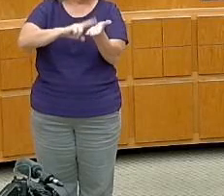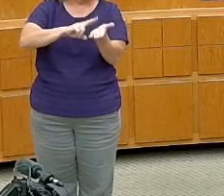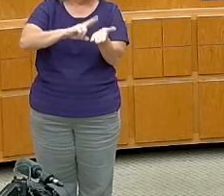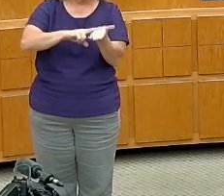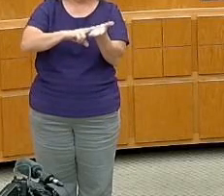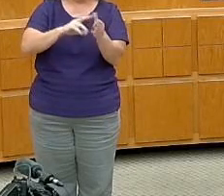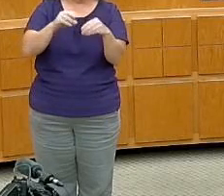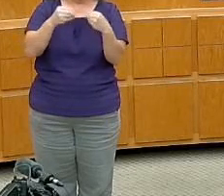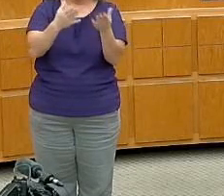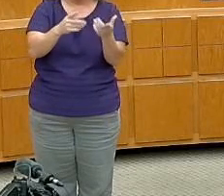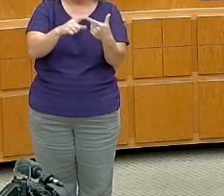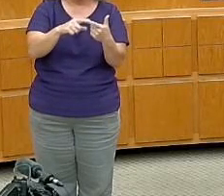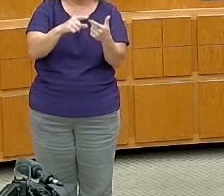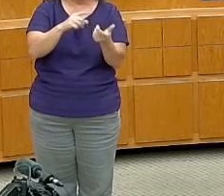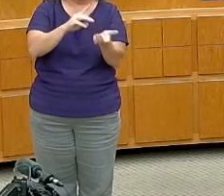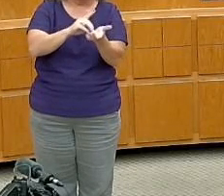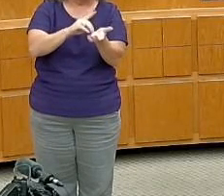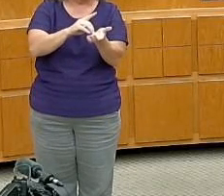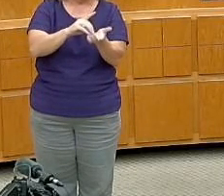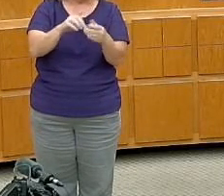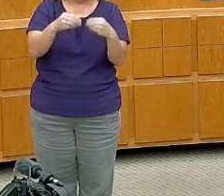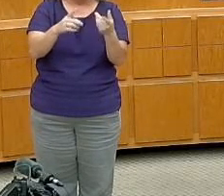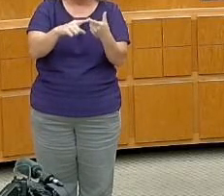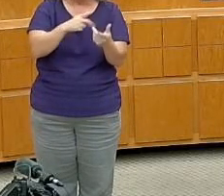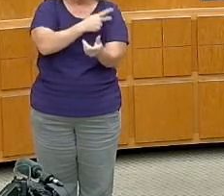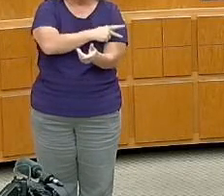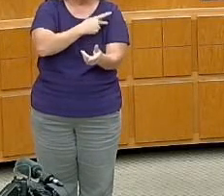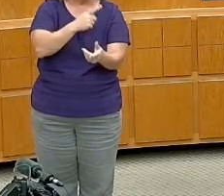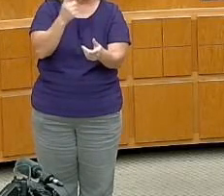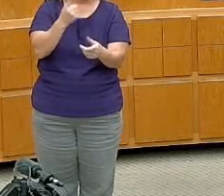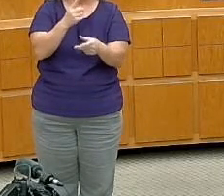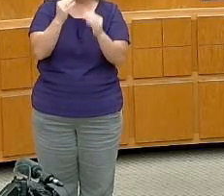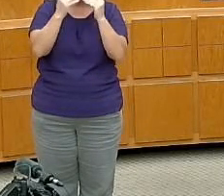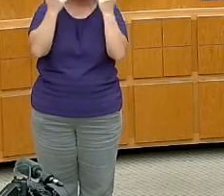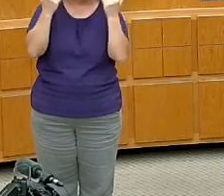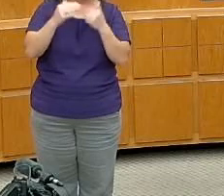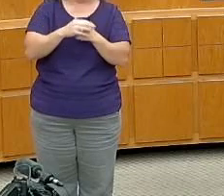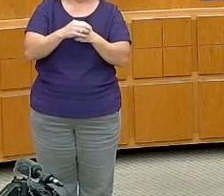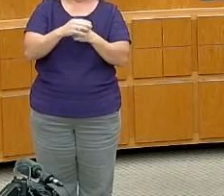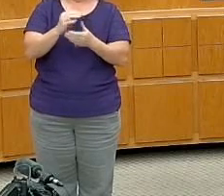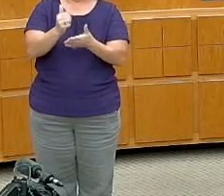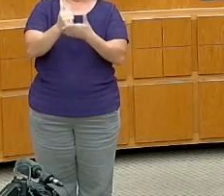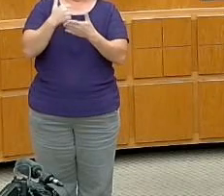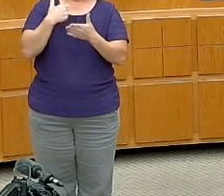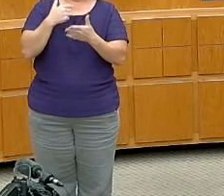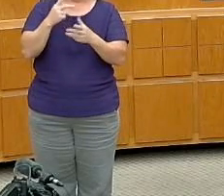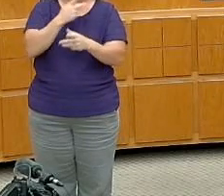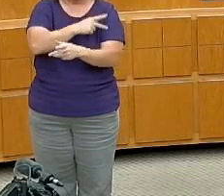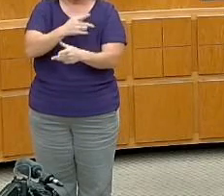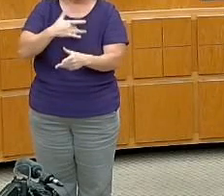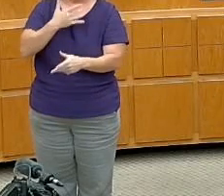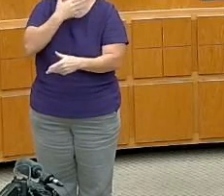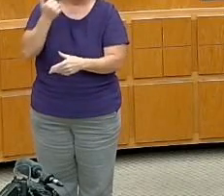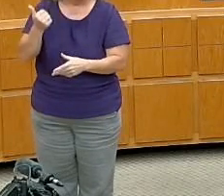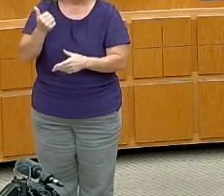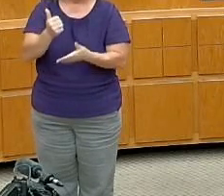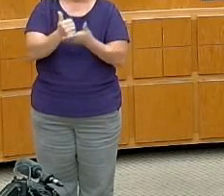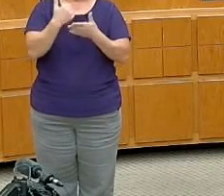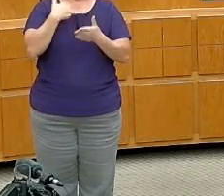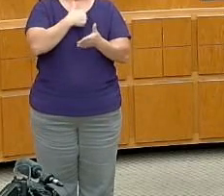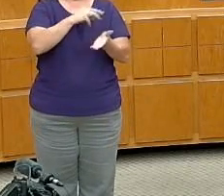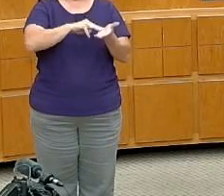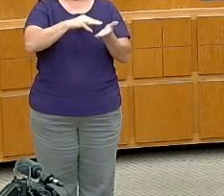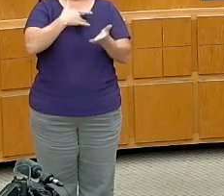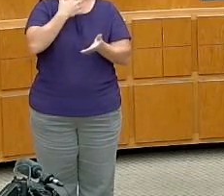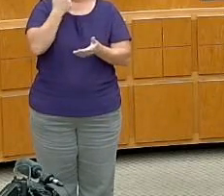a smile on their faces, which is reassuring to the patients and us physicians as well. I thank all the nurses